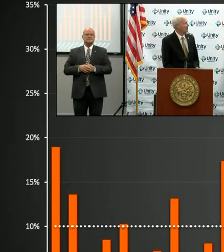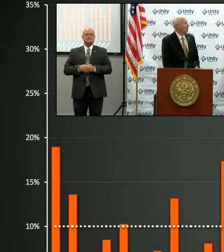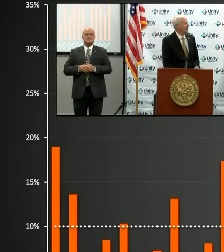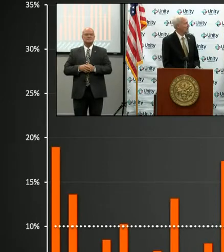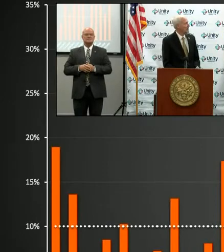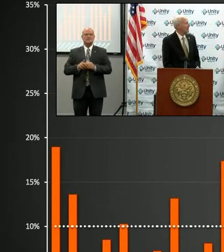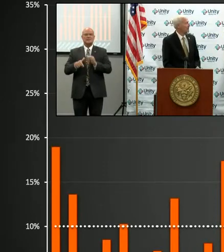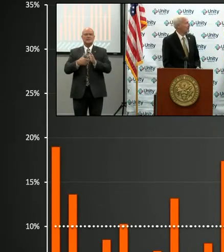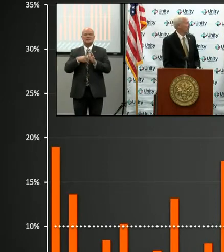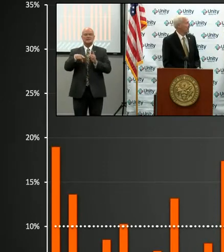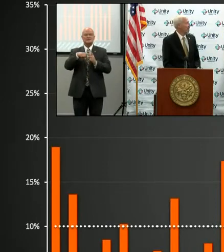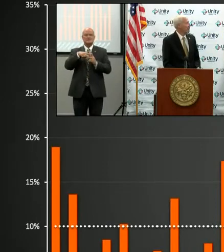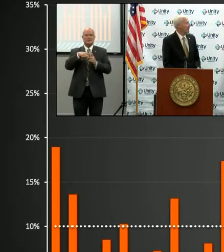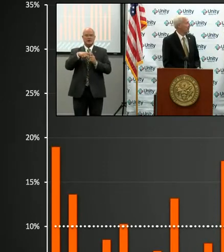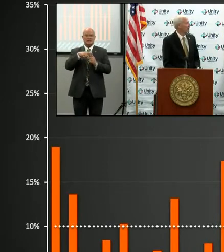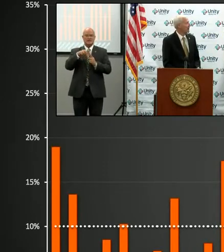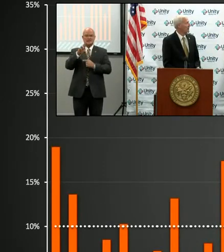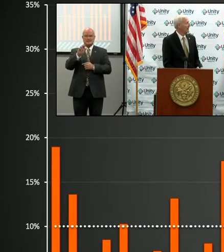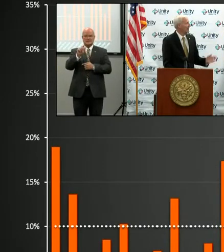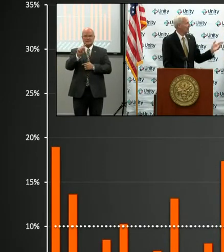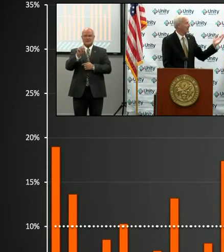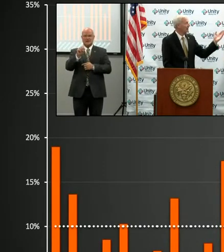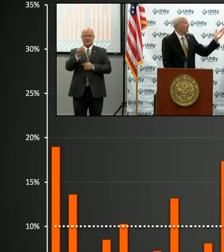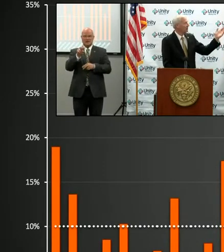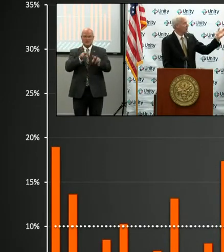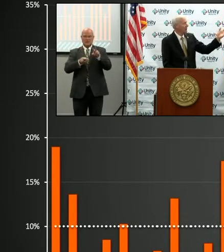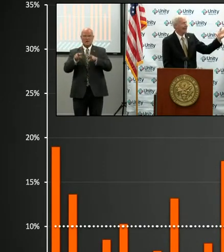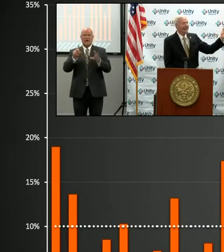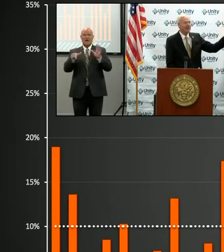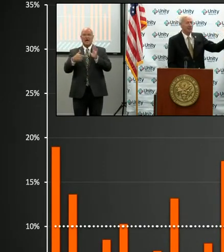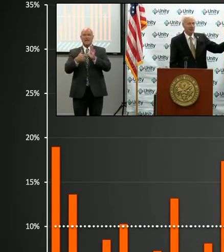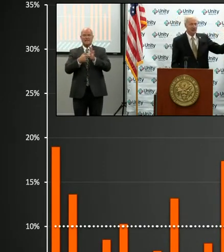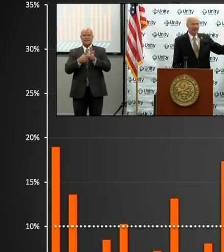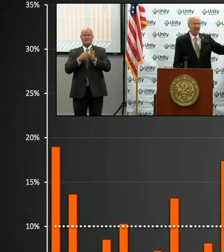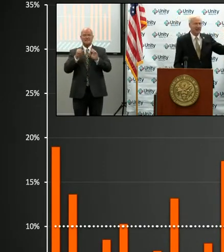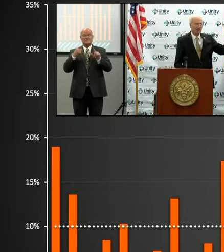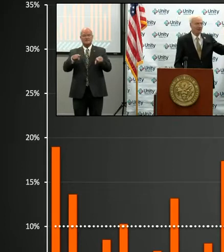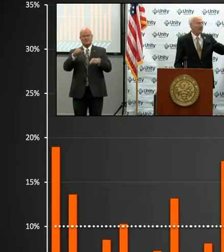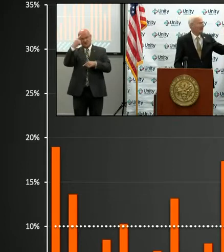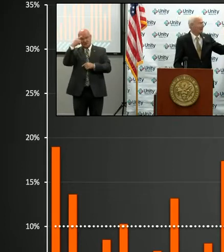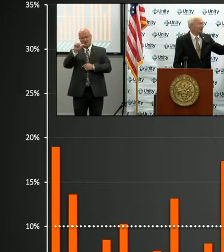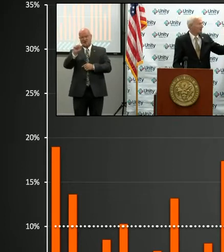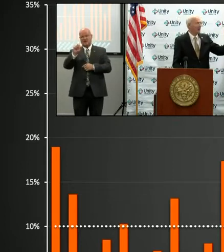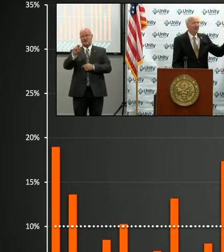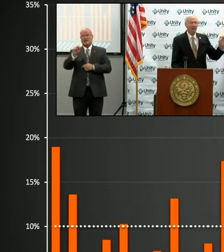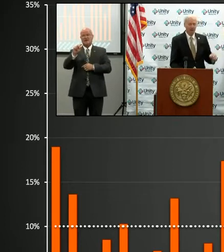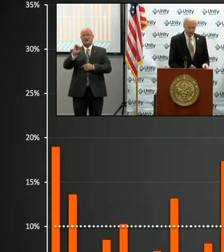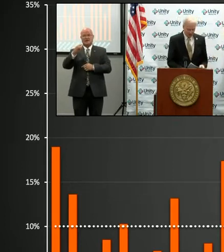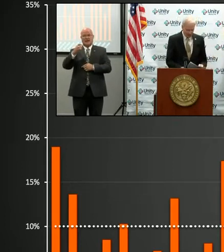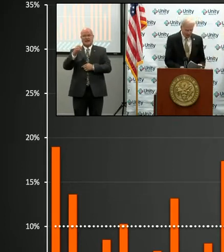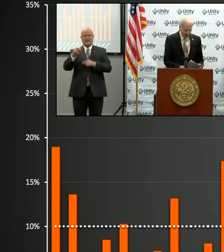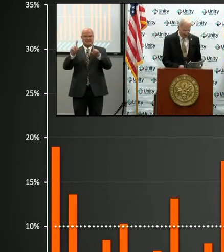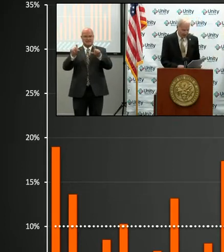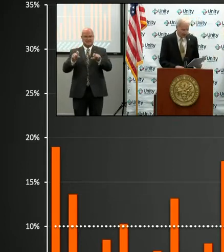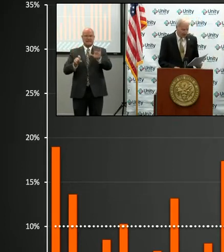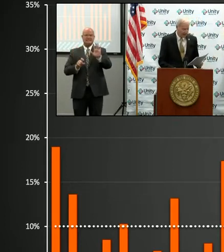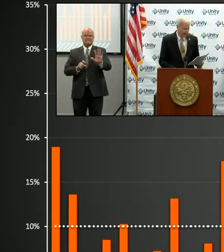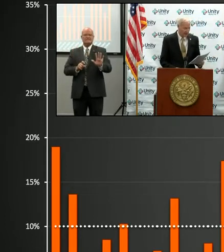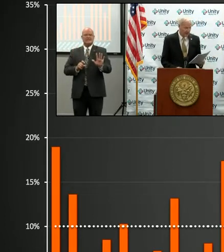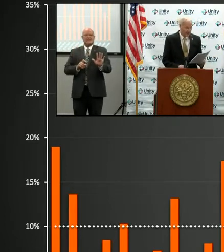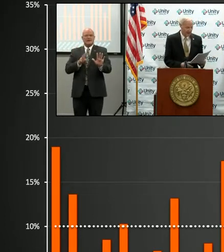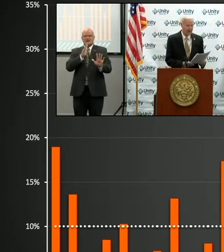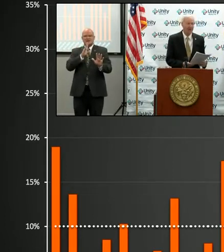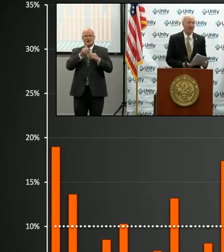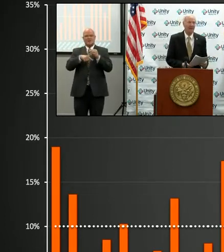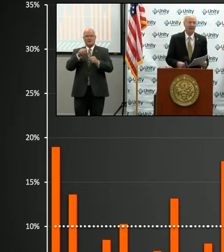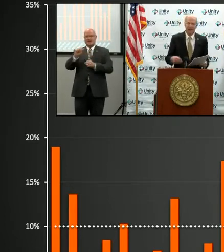And this is the positivity rate, which we always look at, and this goes to our antigen test. So Let me stop here just for a second on our